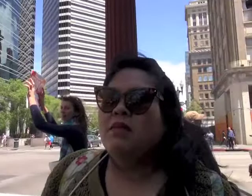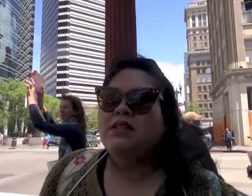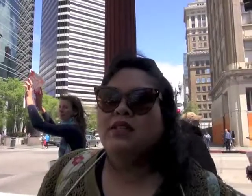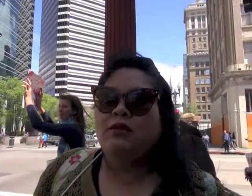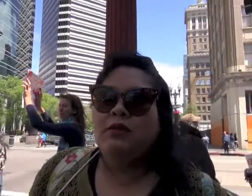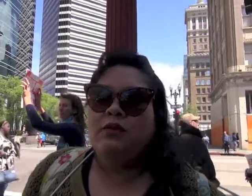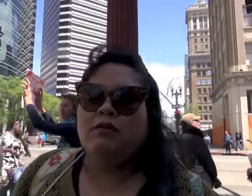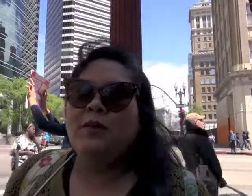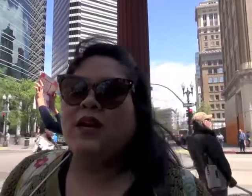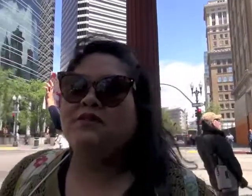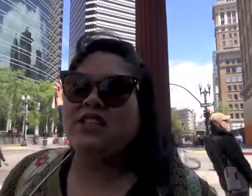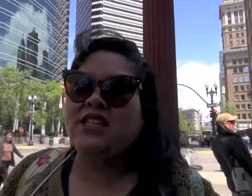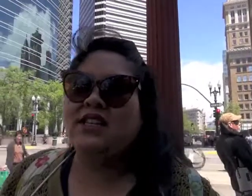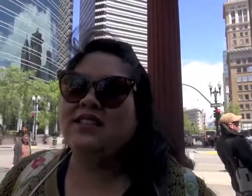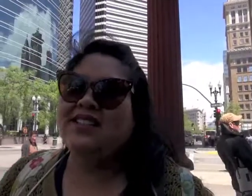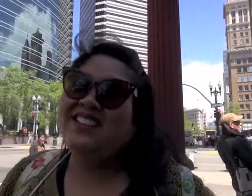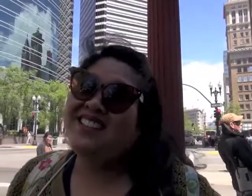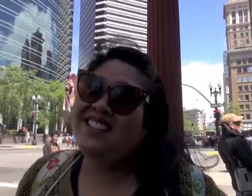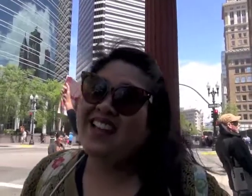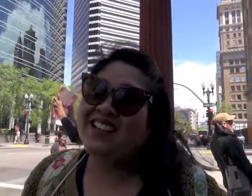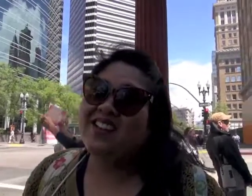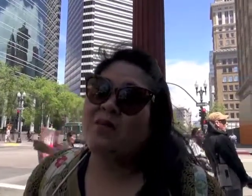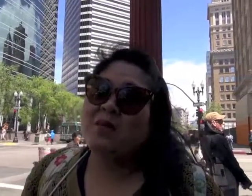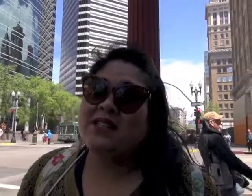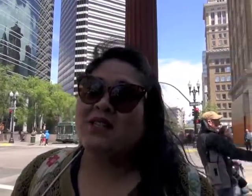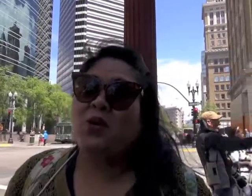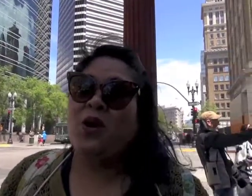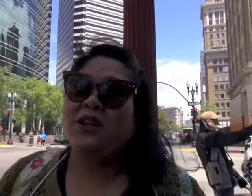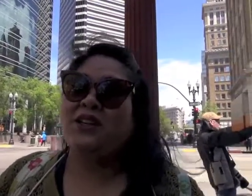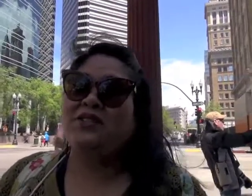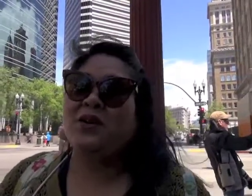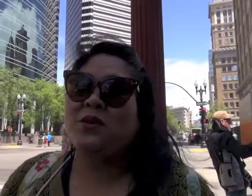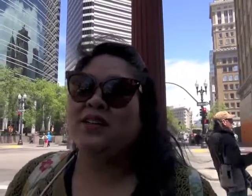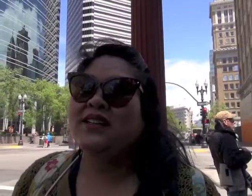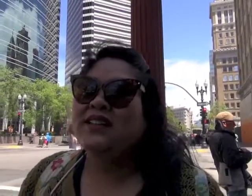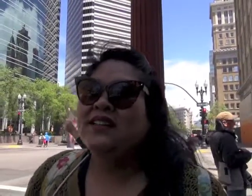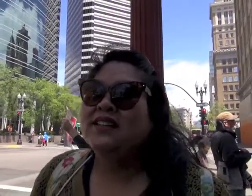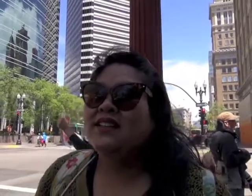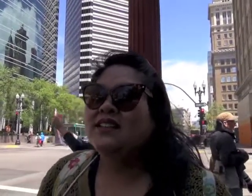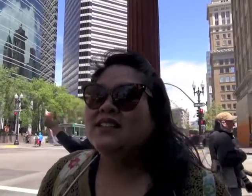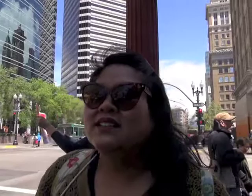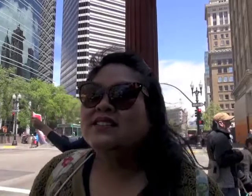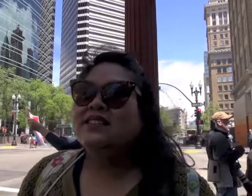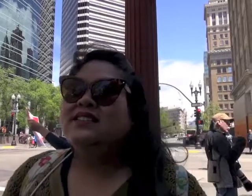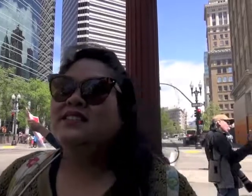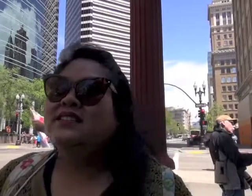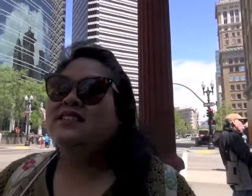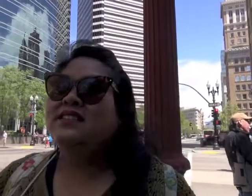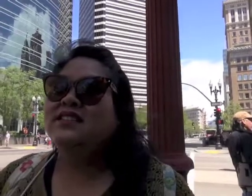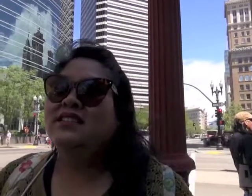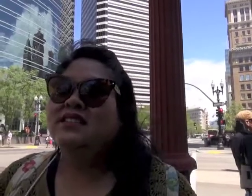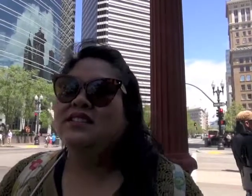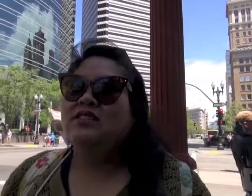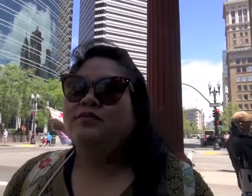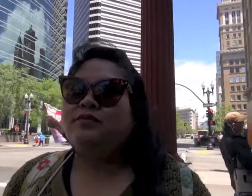mentally you become fatigued, and that compromises the quality of our work. So the actual clients